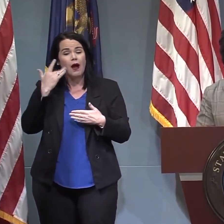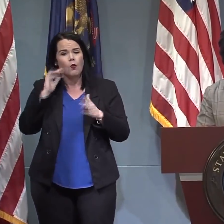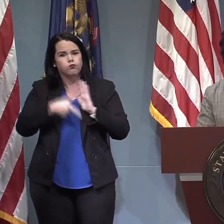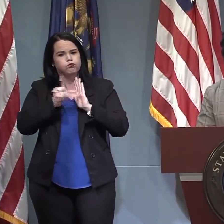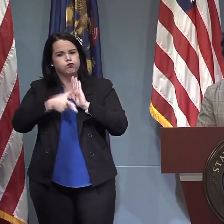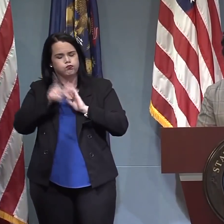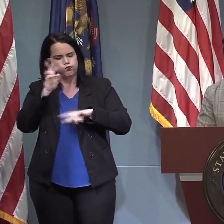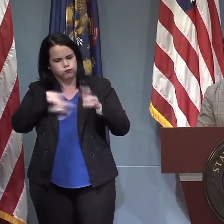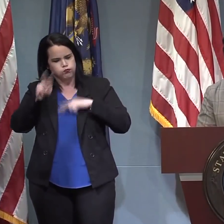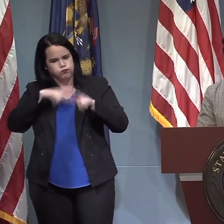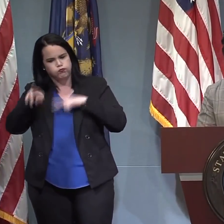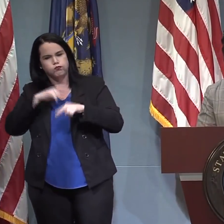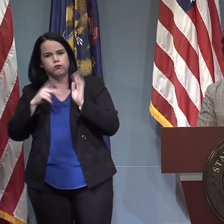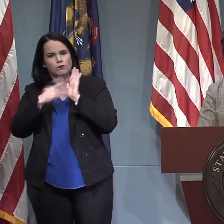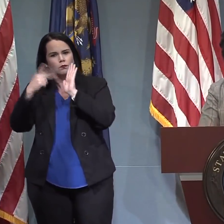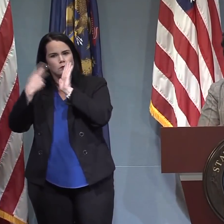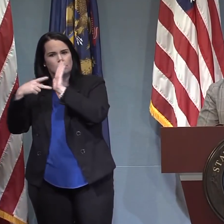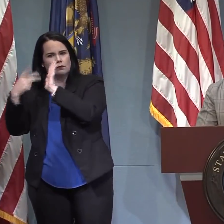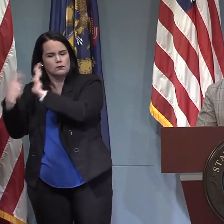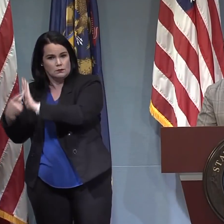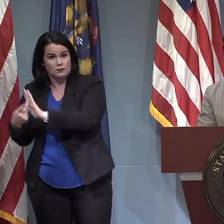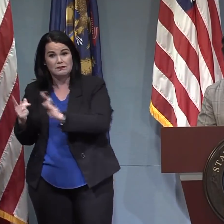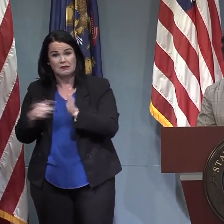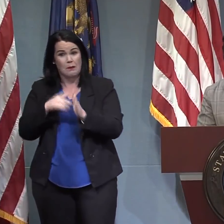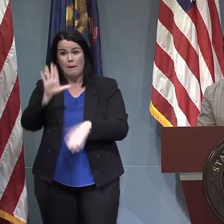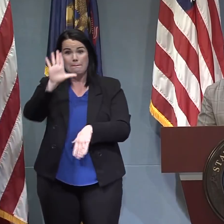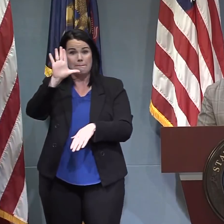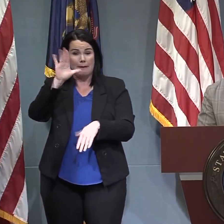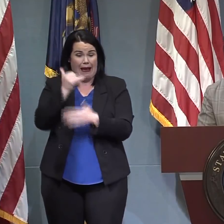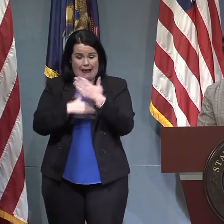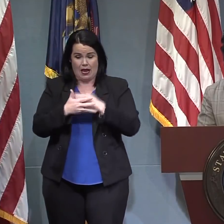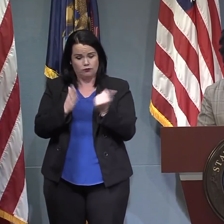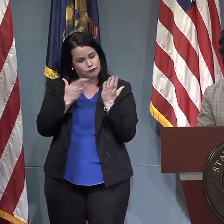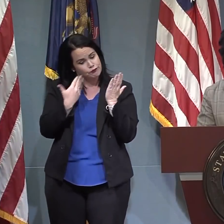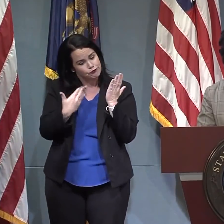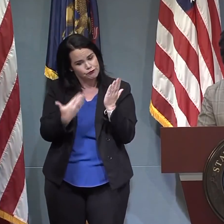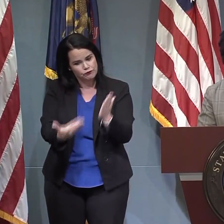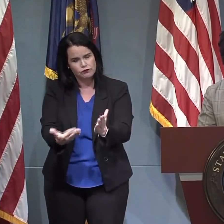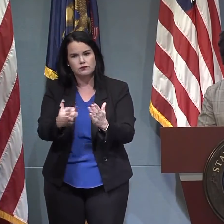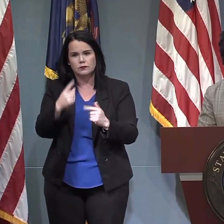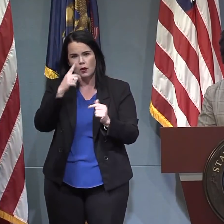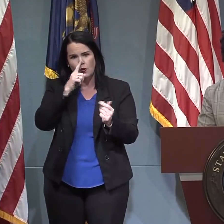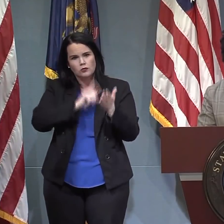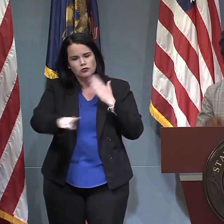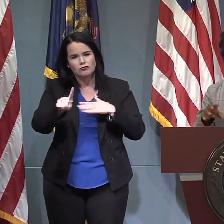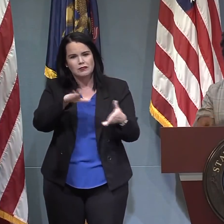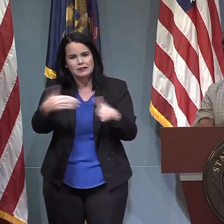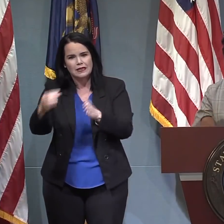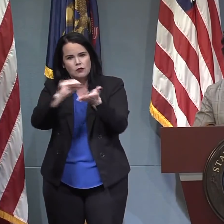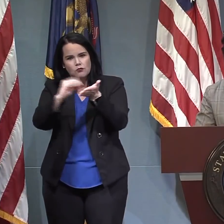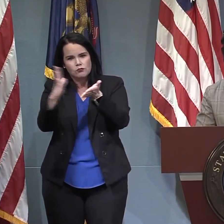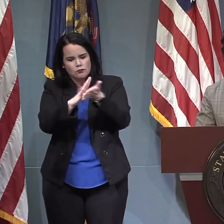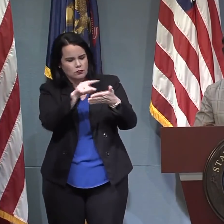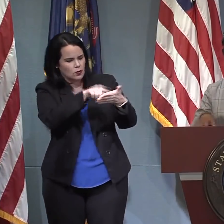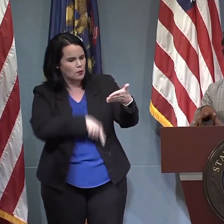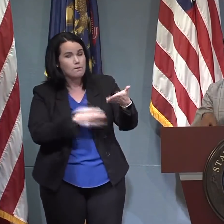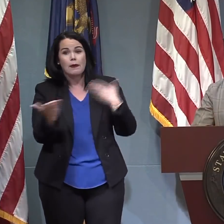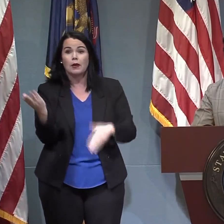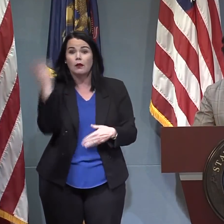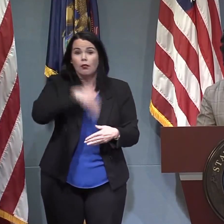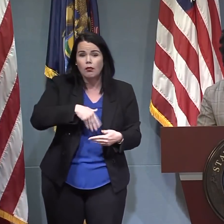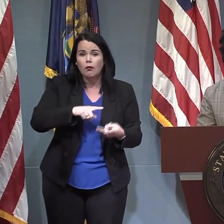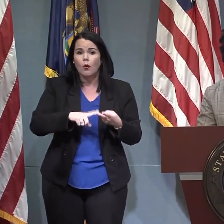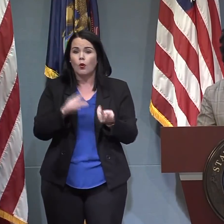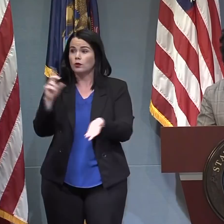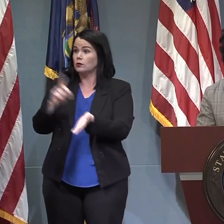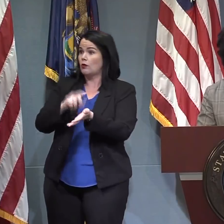going back and double checking, sometimes manually, death records, so that if there are any that might have been missed, or maybe the doctor didn't put down that they